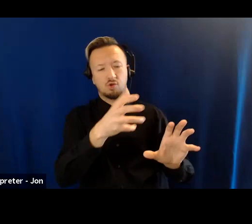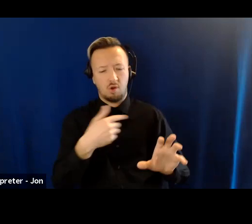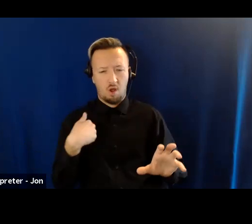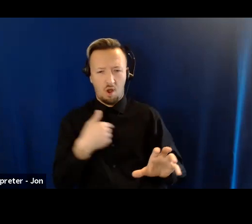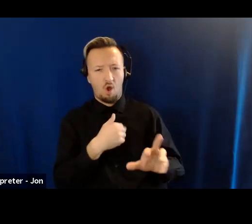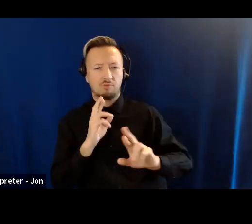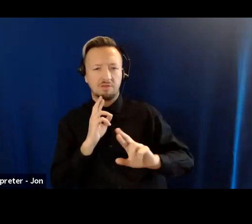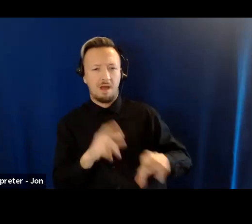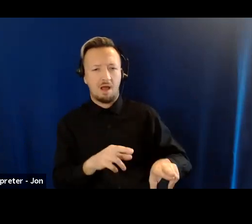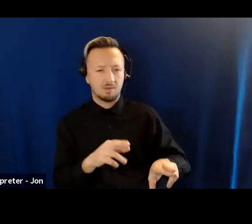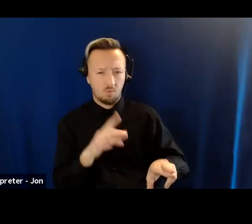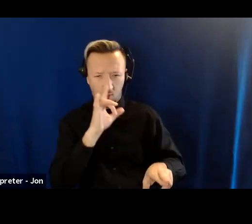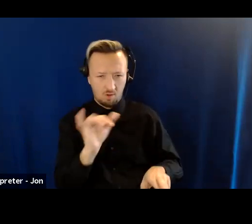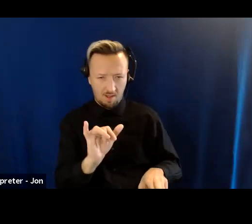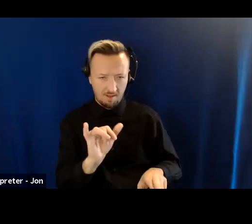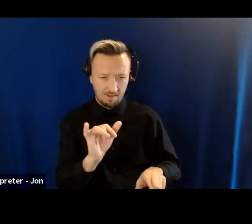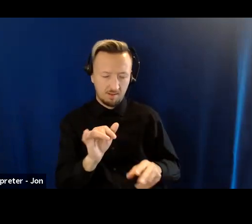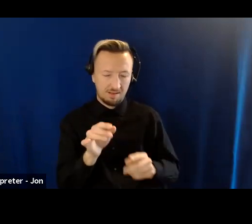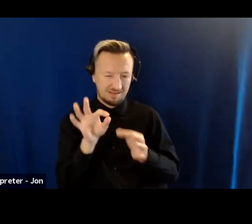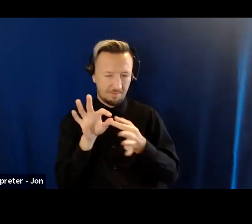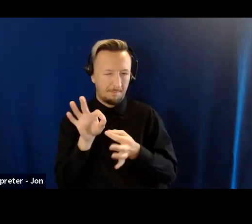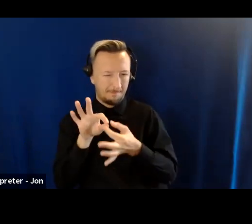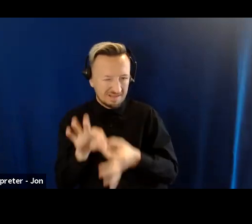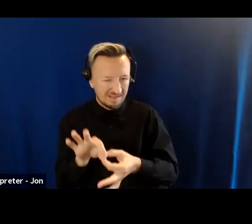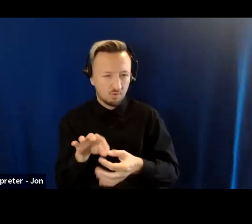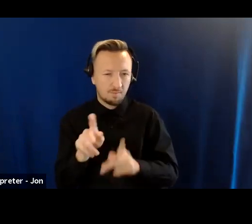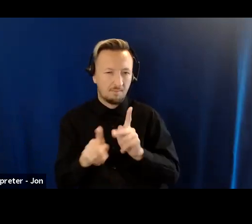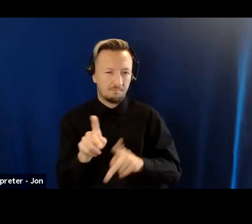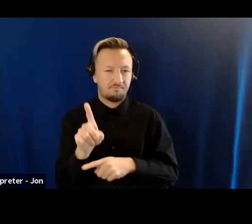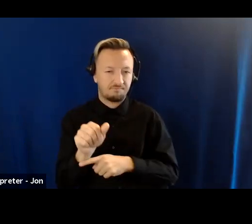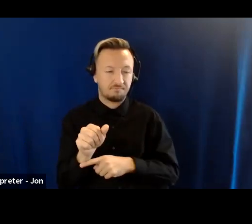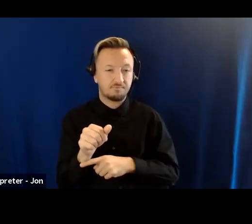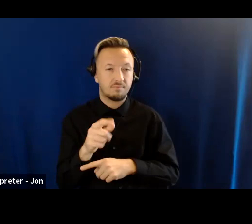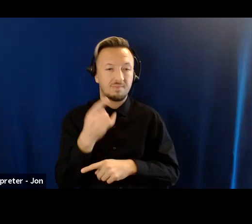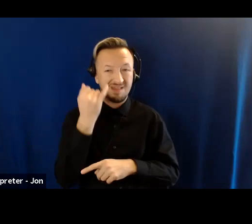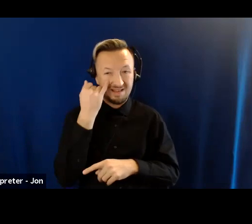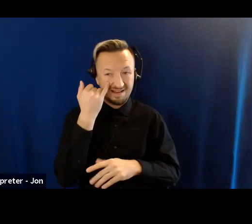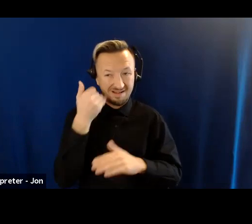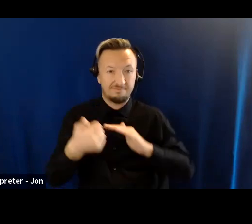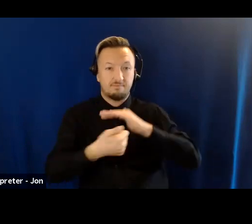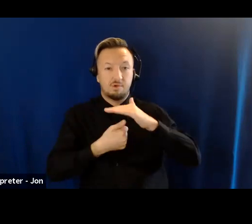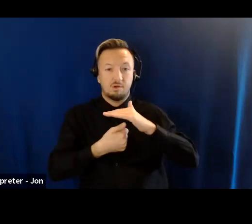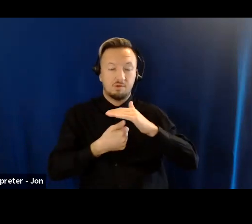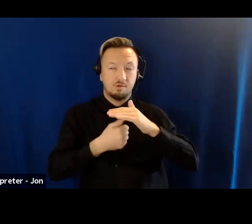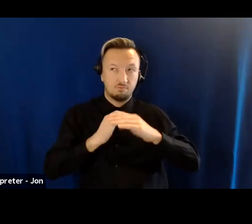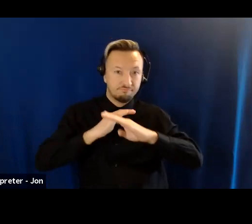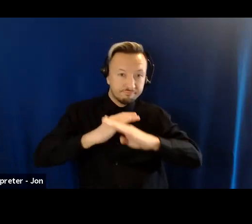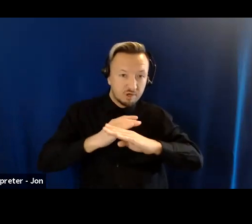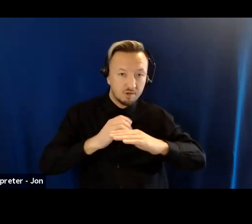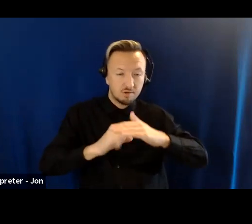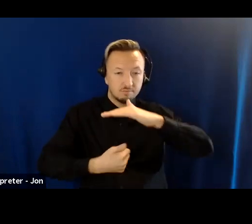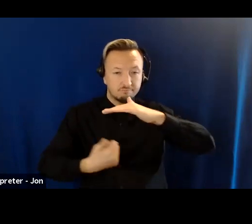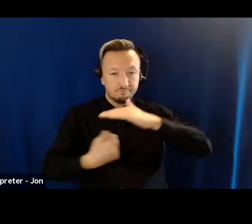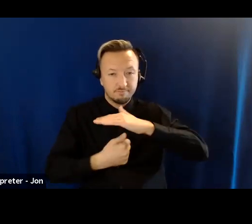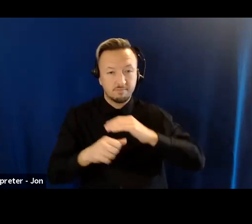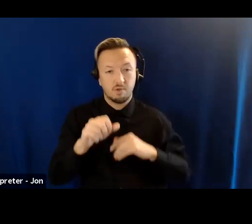disabilities. When we're talking about sheltering, sometimes we have talked several times, and I'm sure many folks here